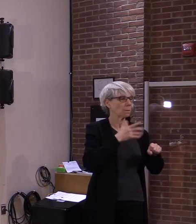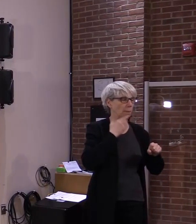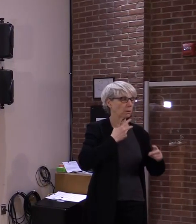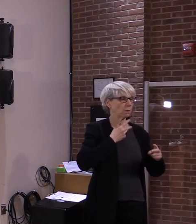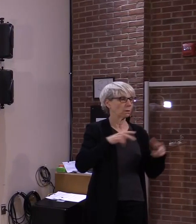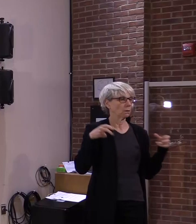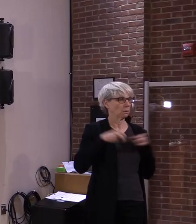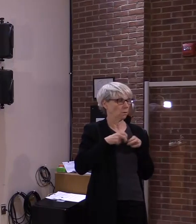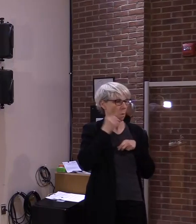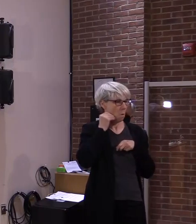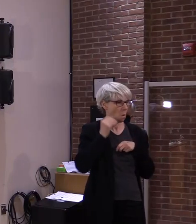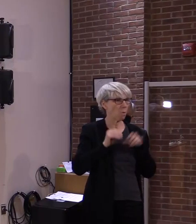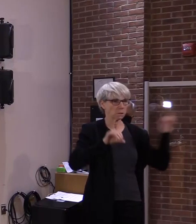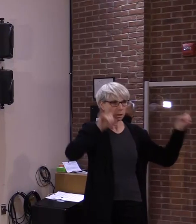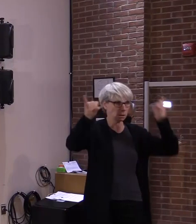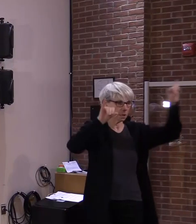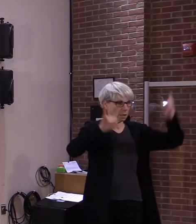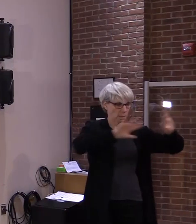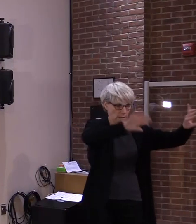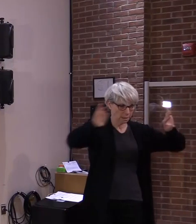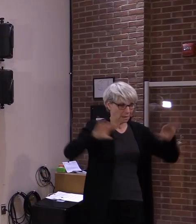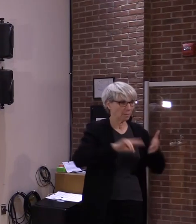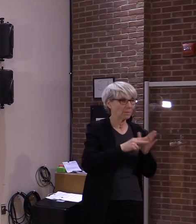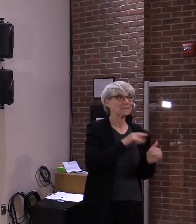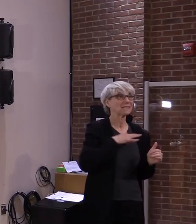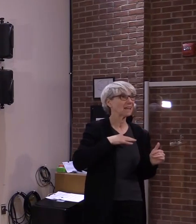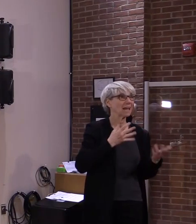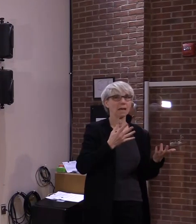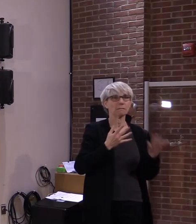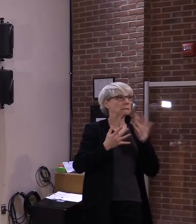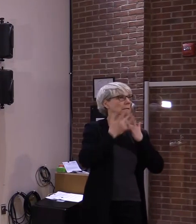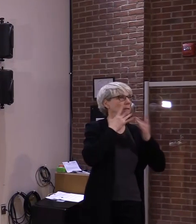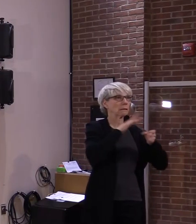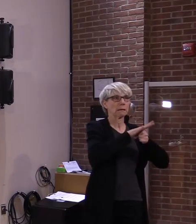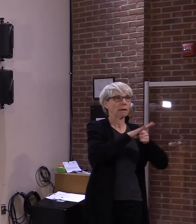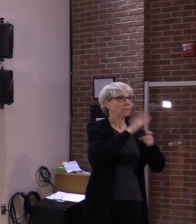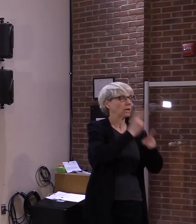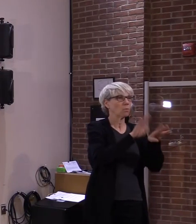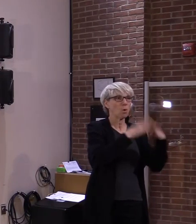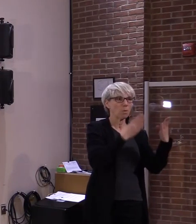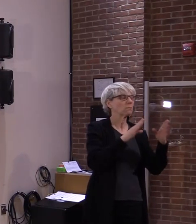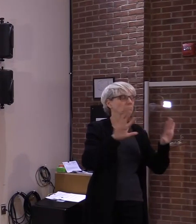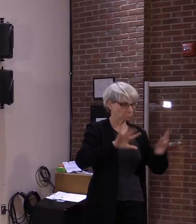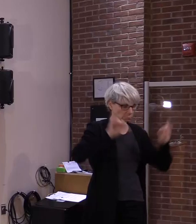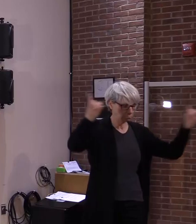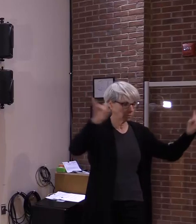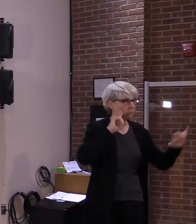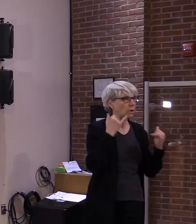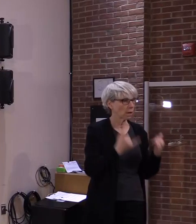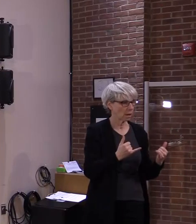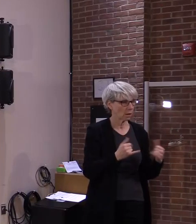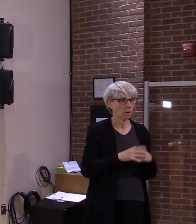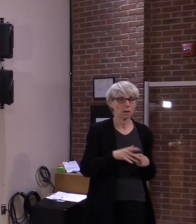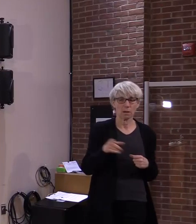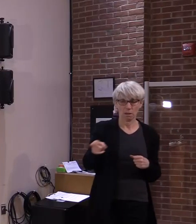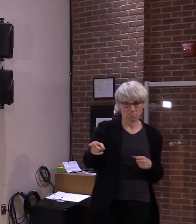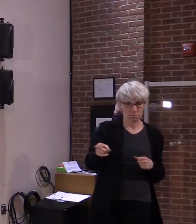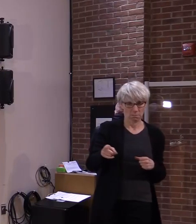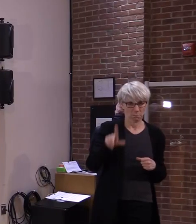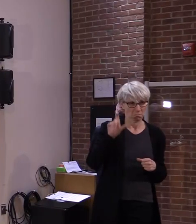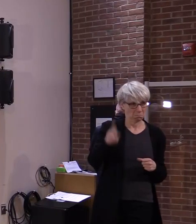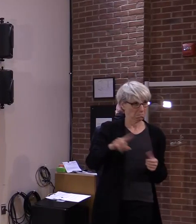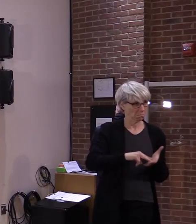and that's definitely impacted school operations in the last couple of weeks. Does that mean it's not a good idea to put high school kids back into